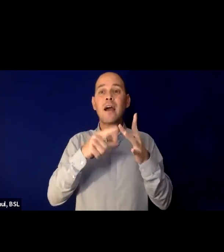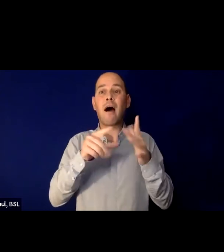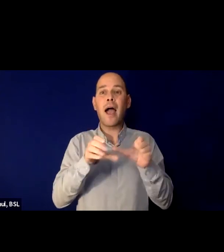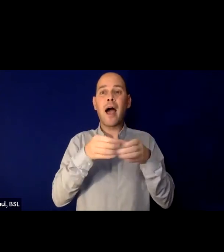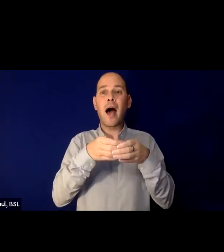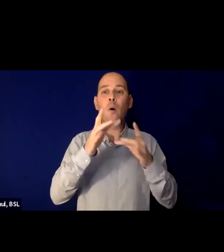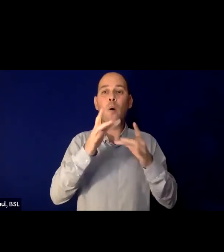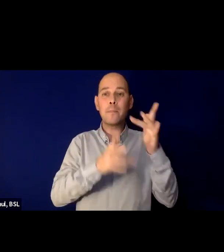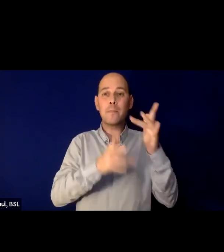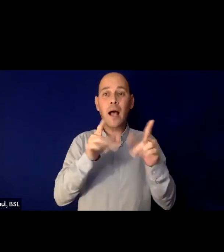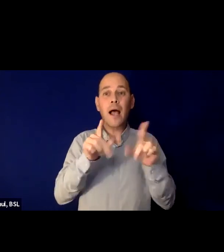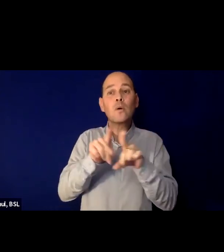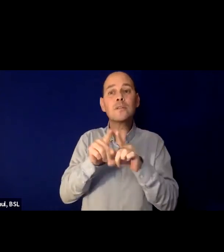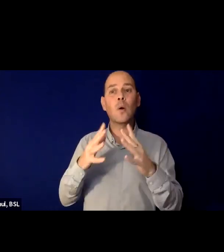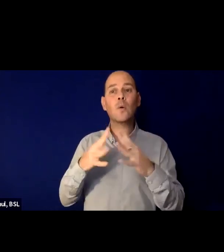the WHO